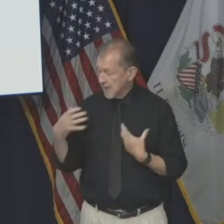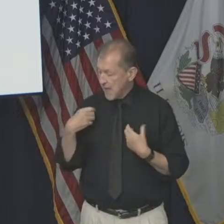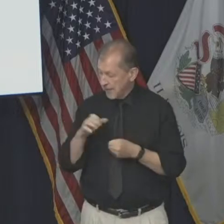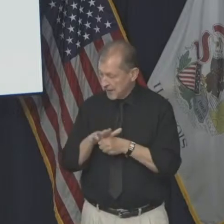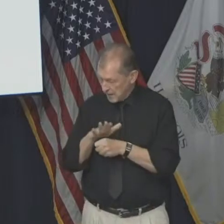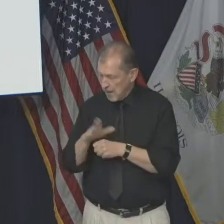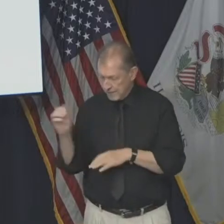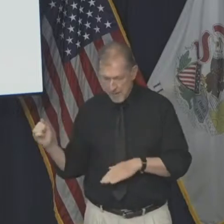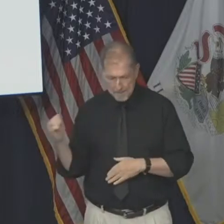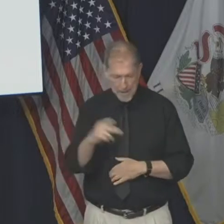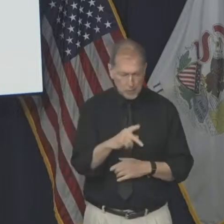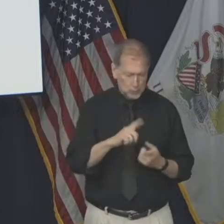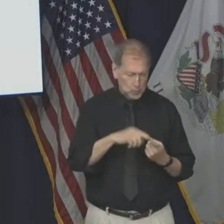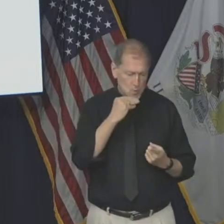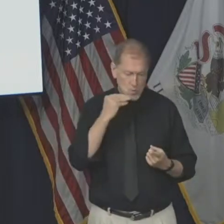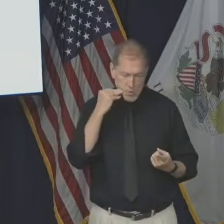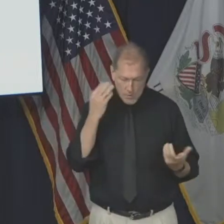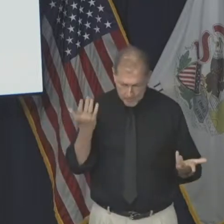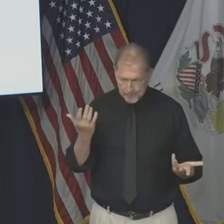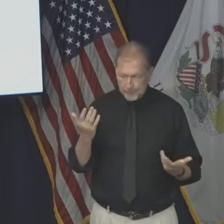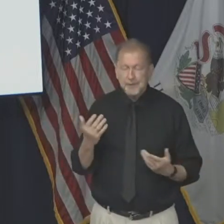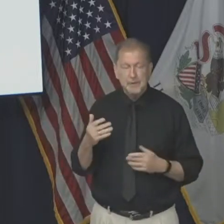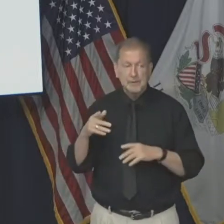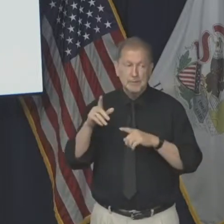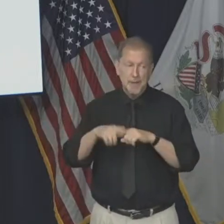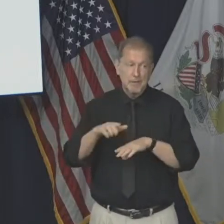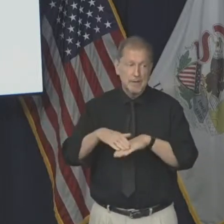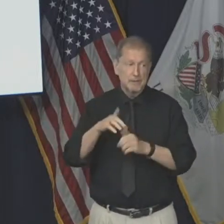virus to determine whether they should be discharged.